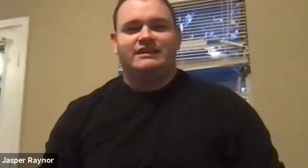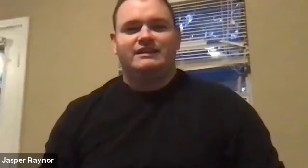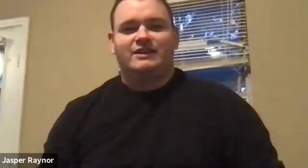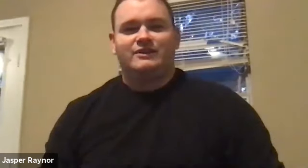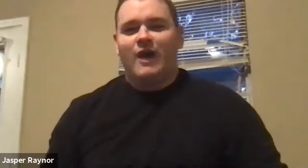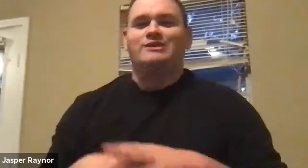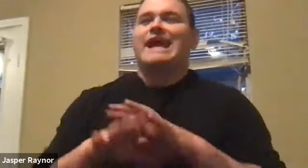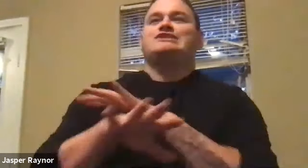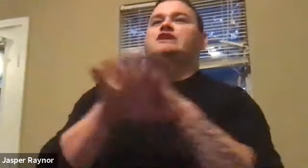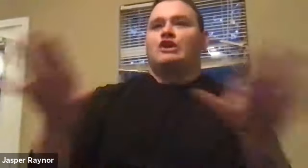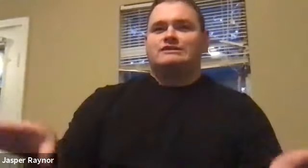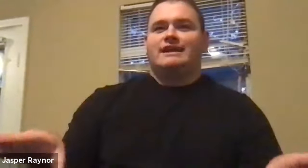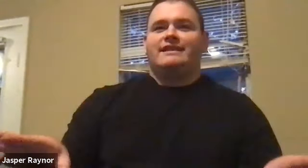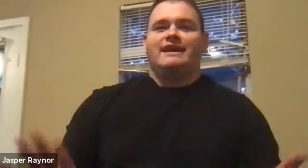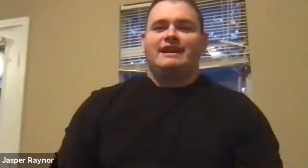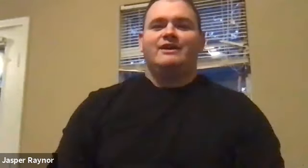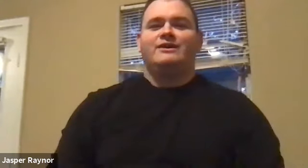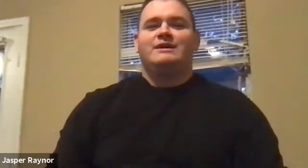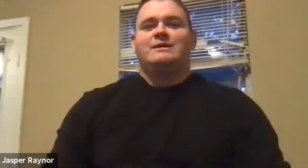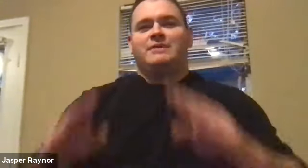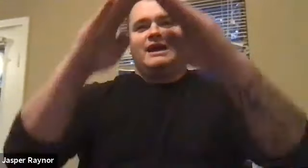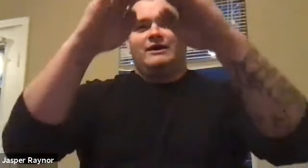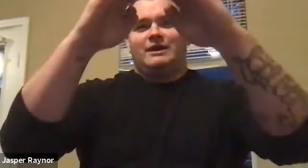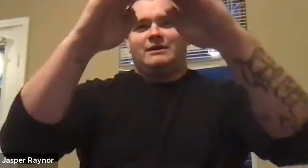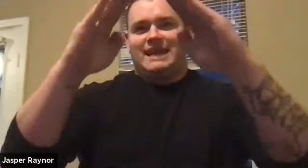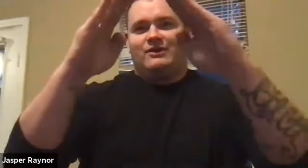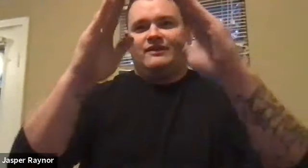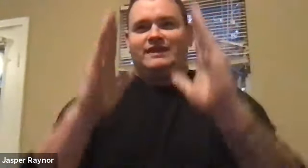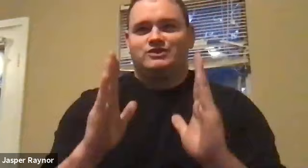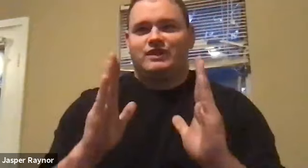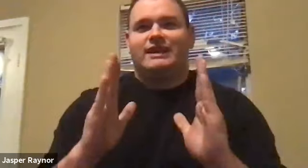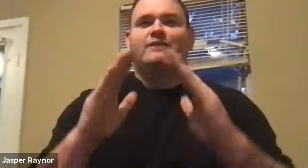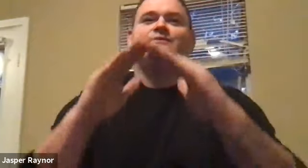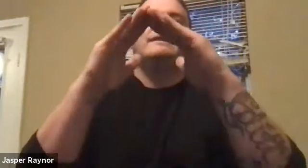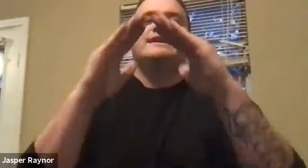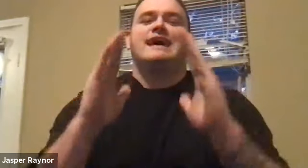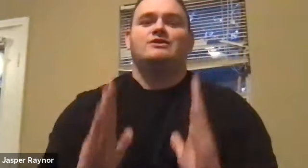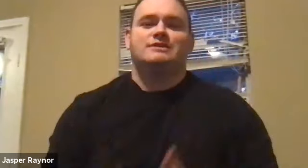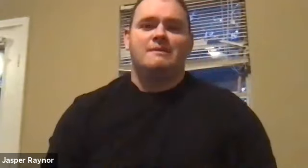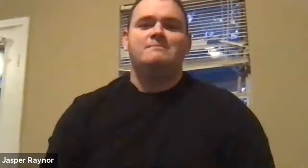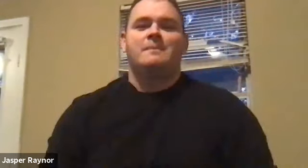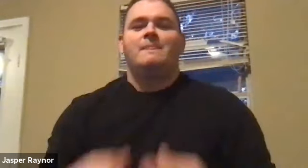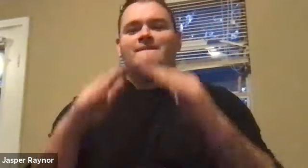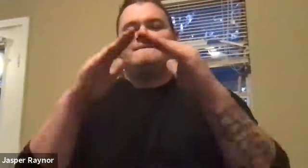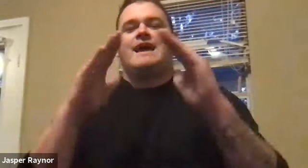You know, no house actually looks like that now. But how it comes down and then it goes straight down. That's house.